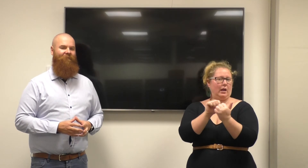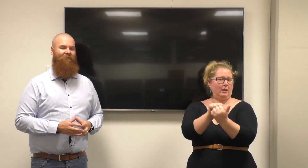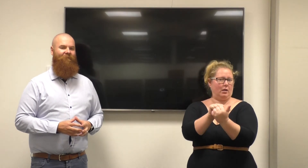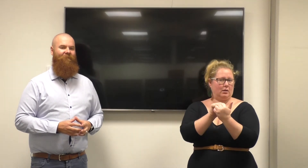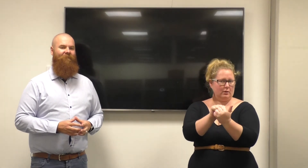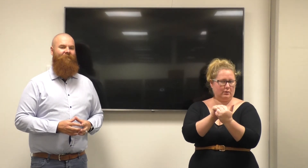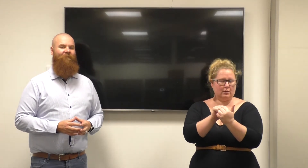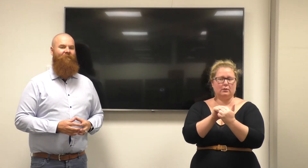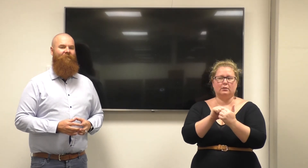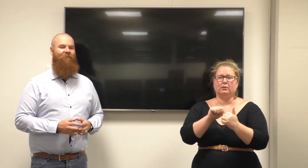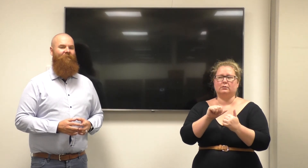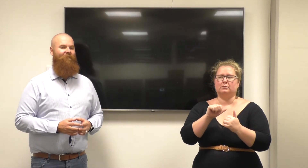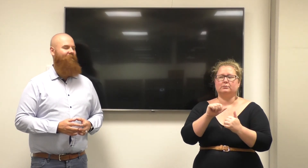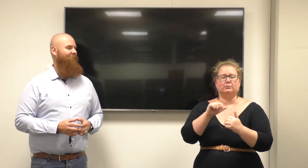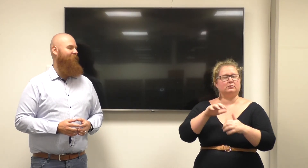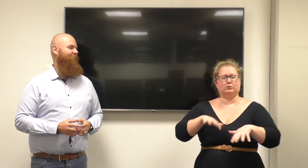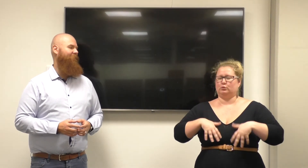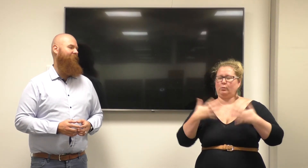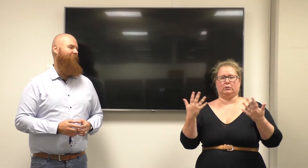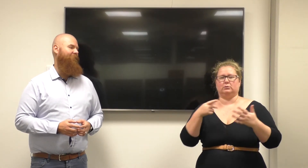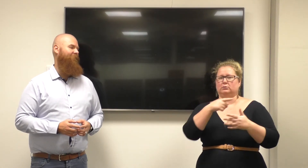how to become our allies in space.